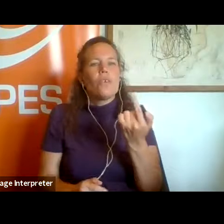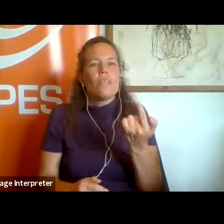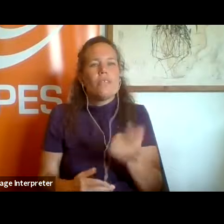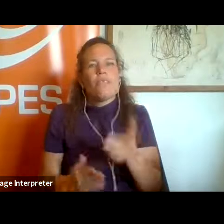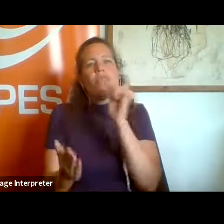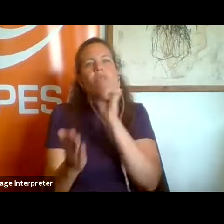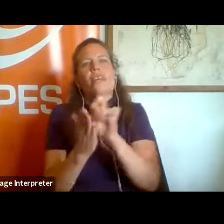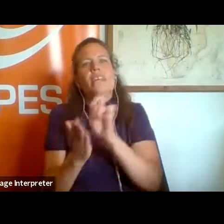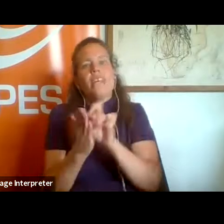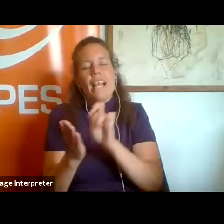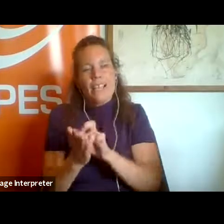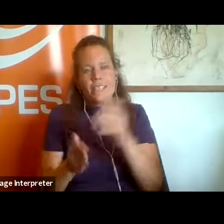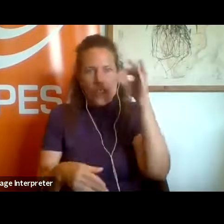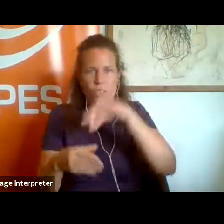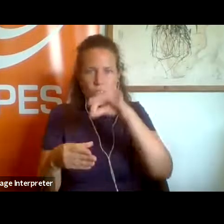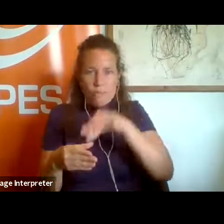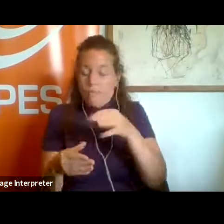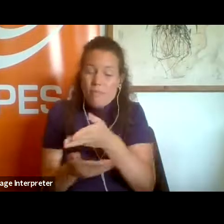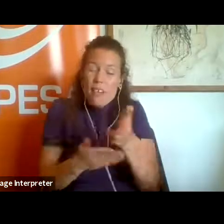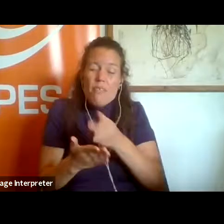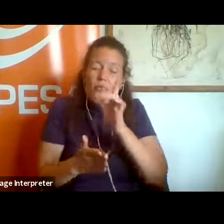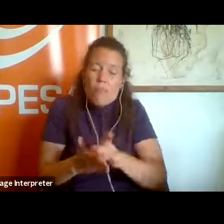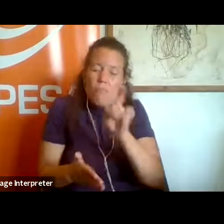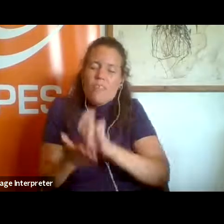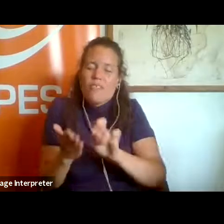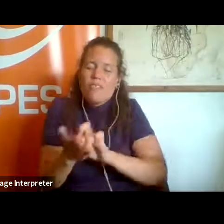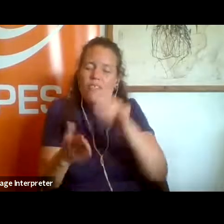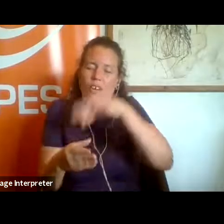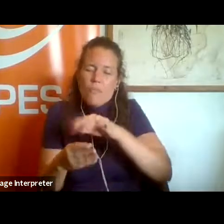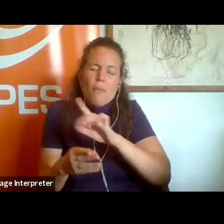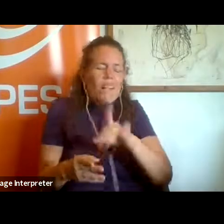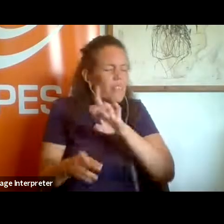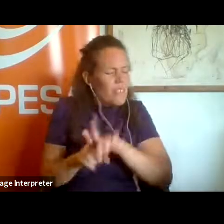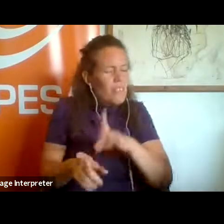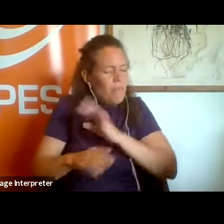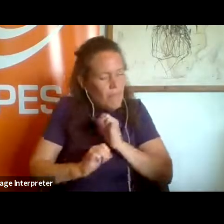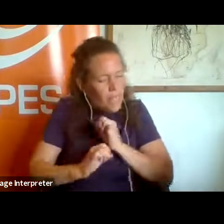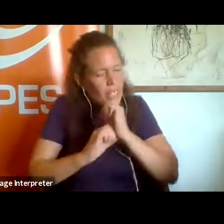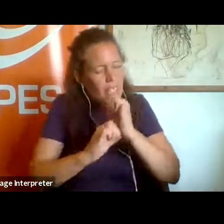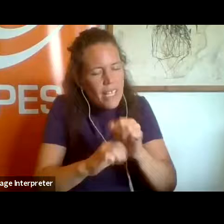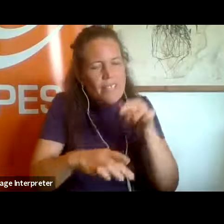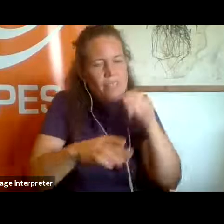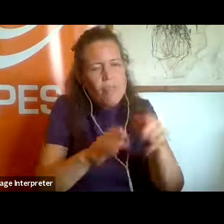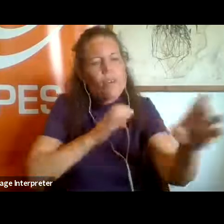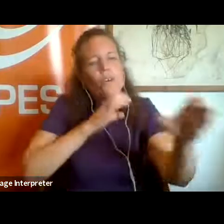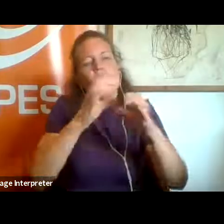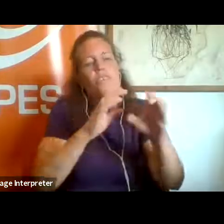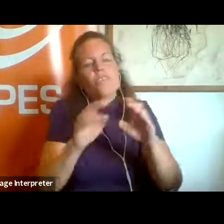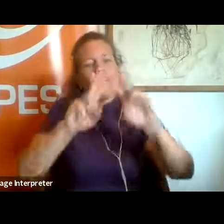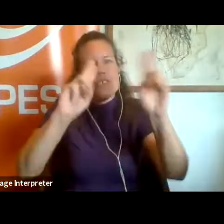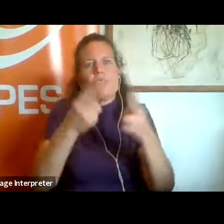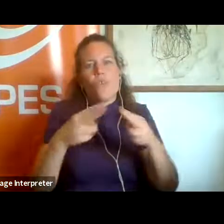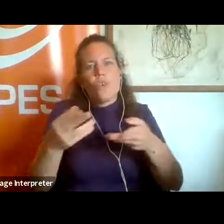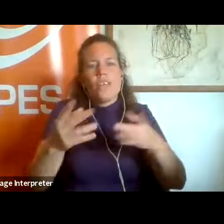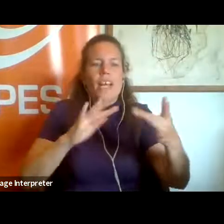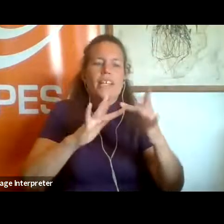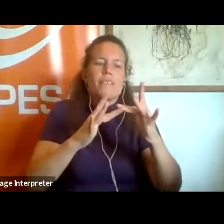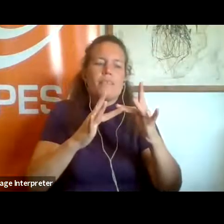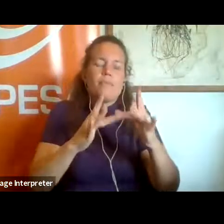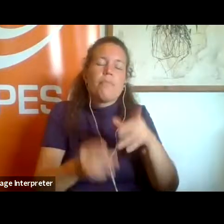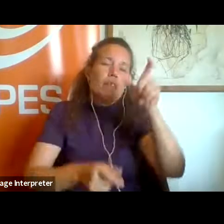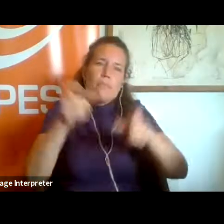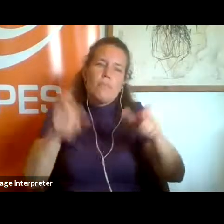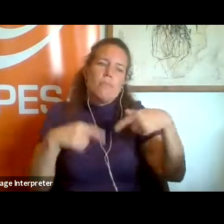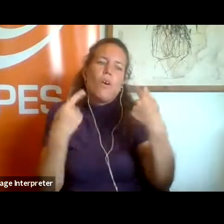through voting, which I think everyone should do, also by engaging in conversations online, connecting with people around the world who share your thoughts and